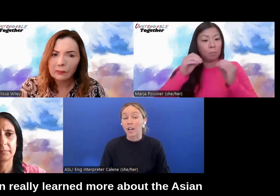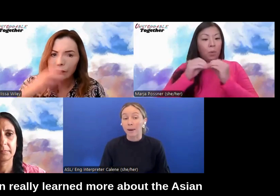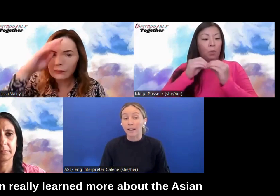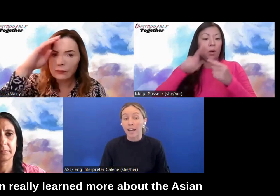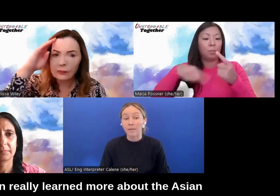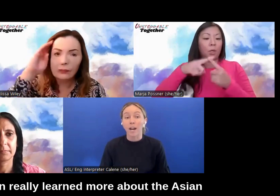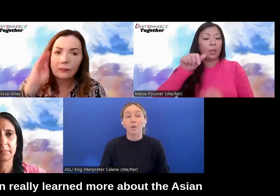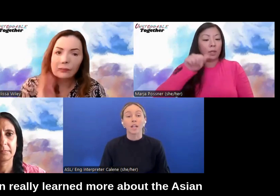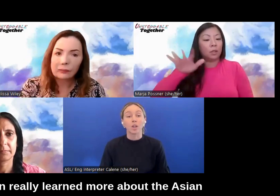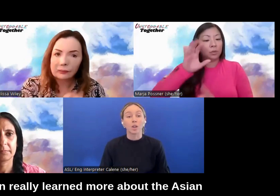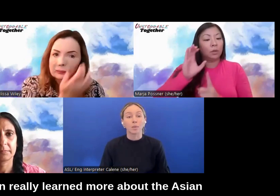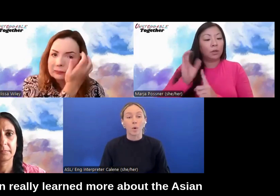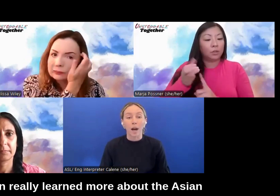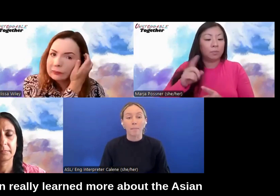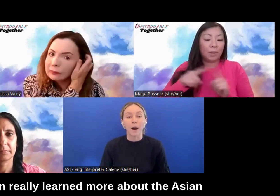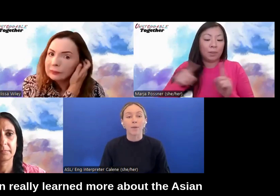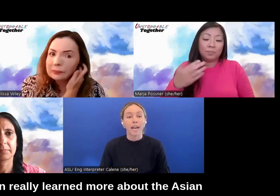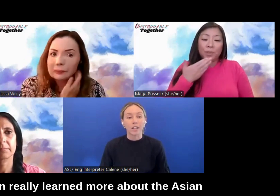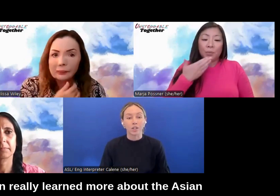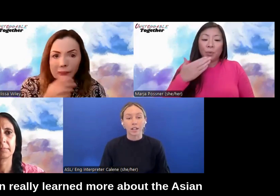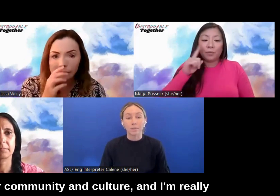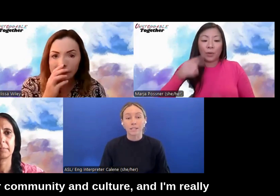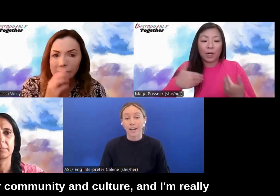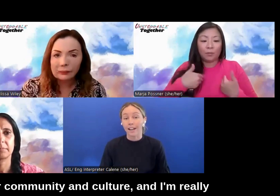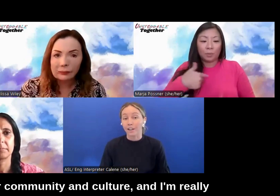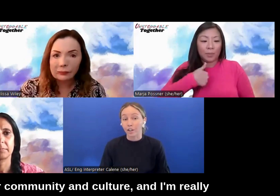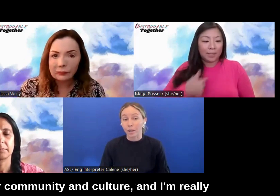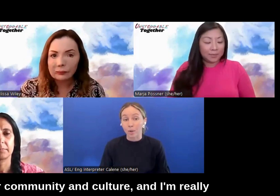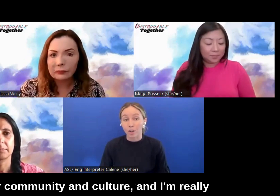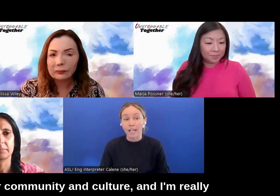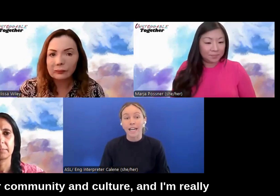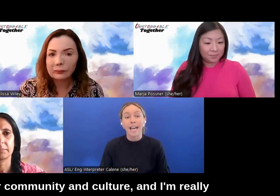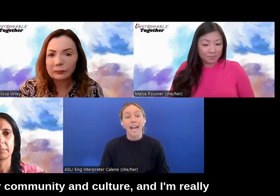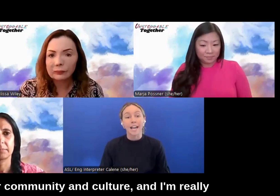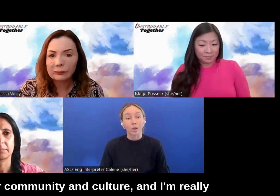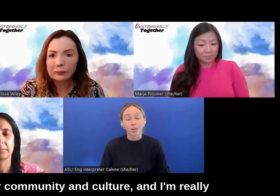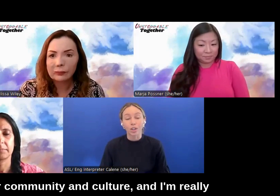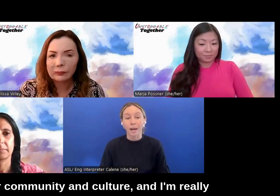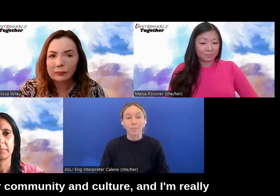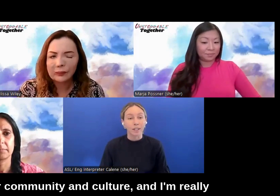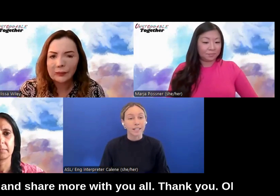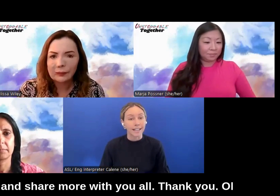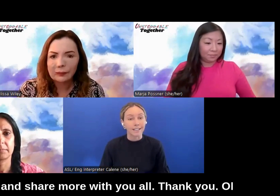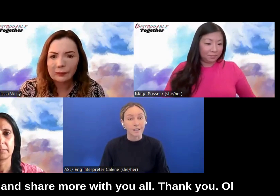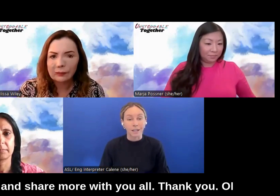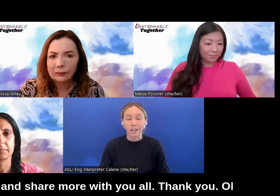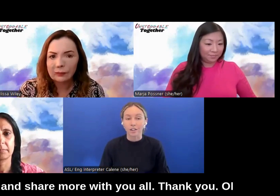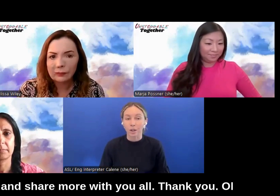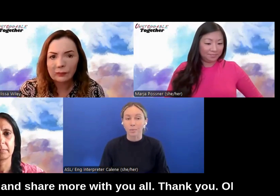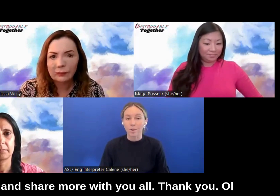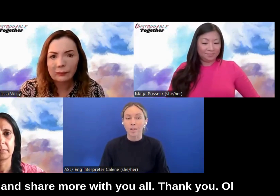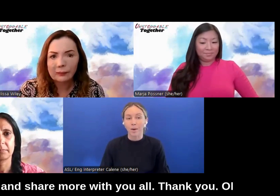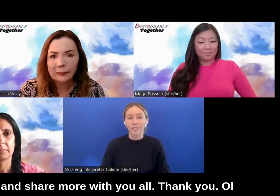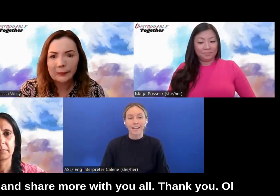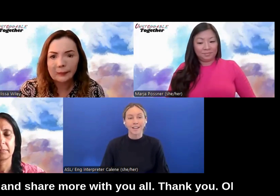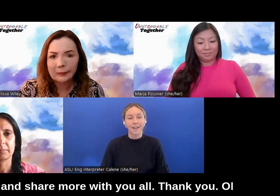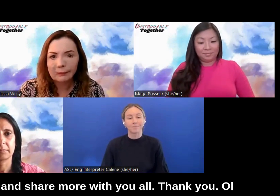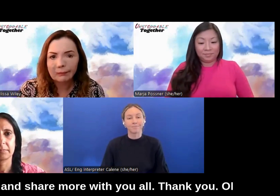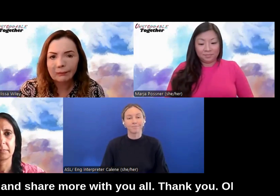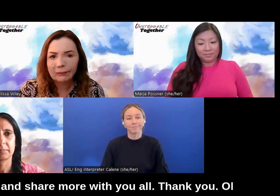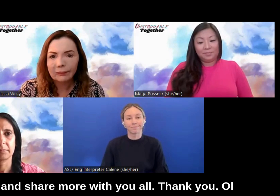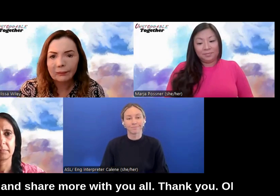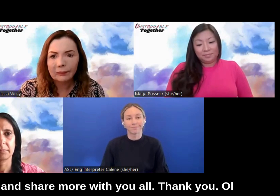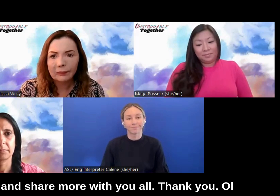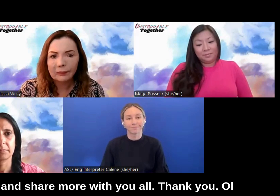until later in my life when I really learned more about the Asian Pacific Islander community and culture. And I'm really excited to be here and share more with you all. Thank